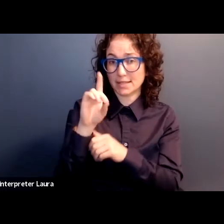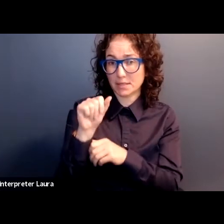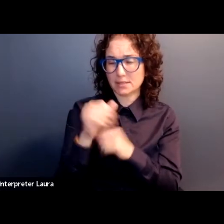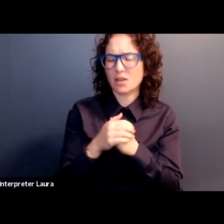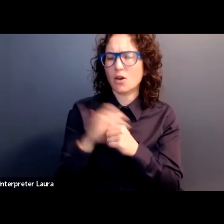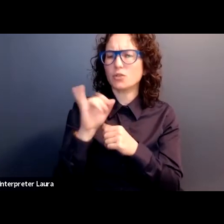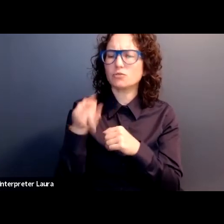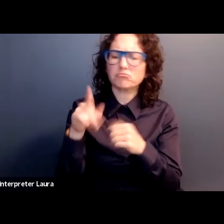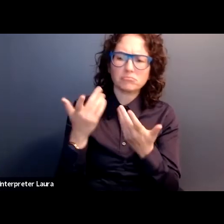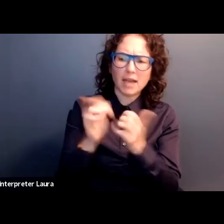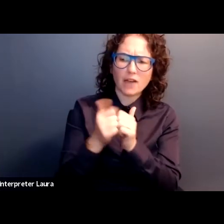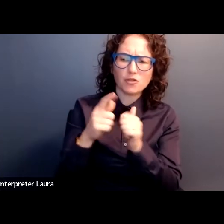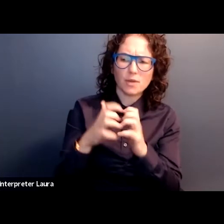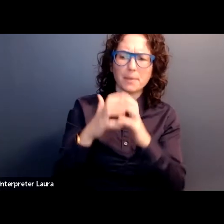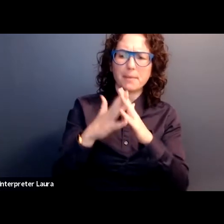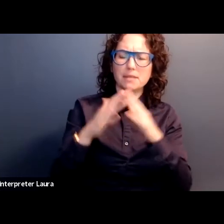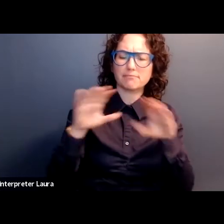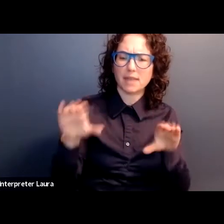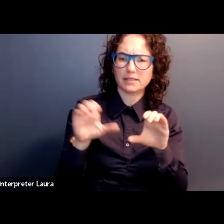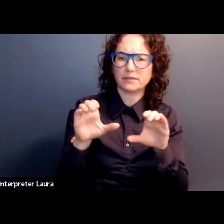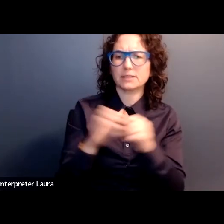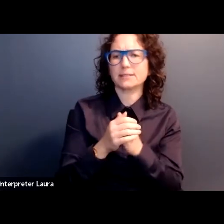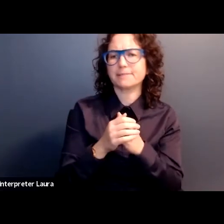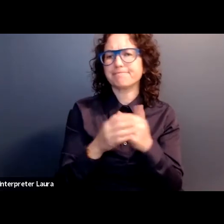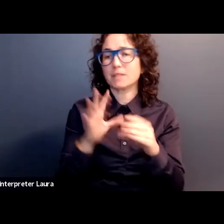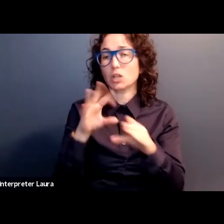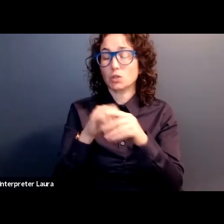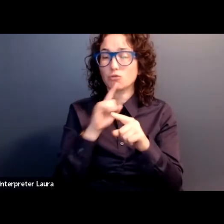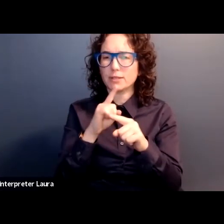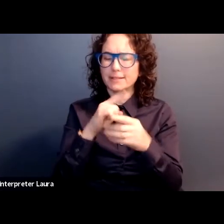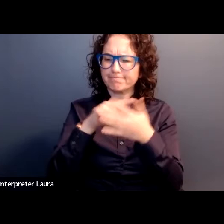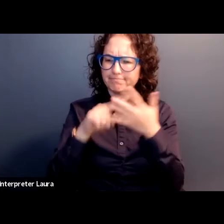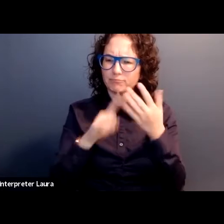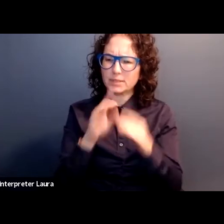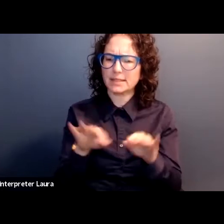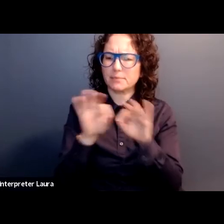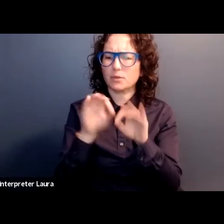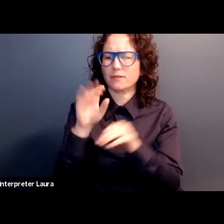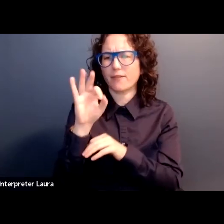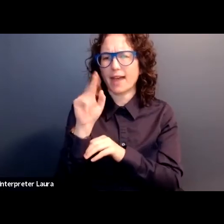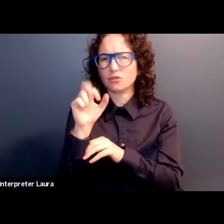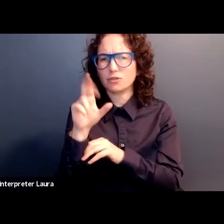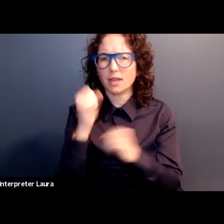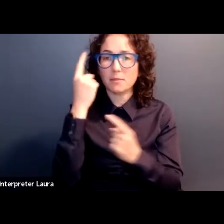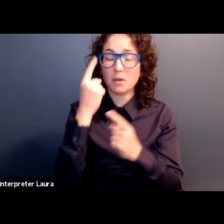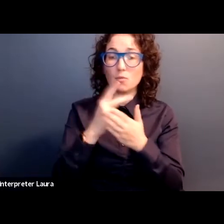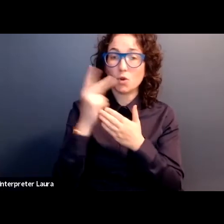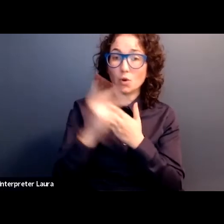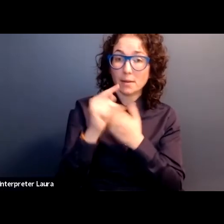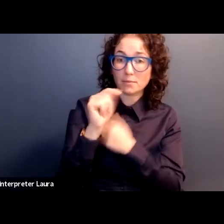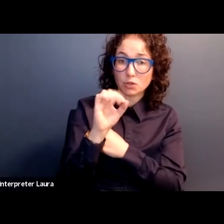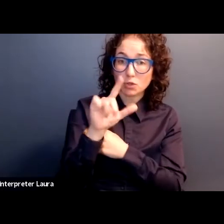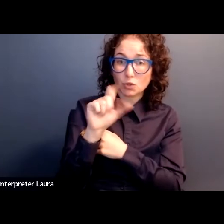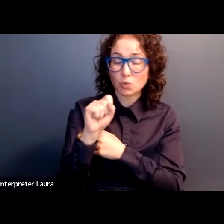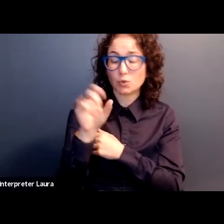to implement those activities, including key factors you had to think about, from program tools and reports in